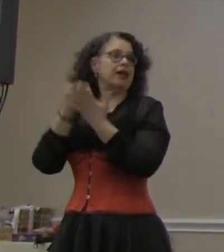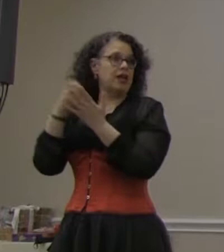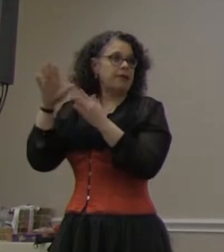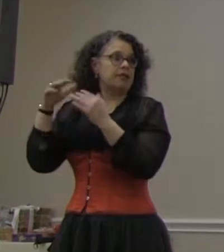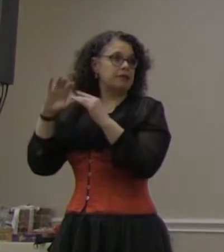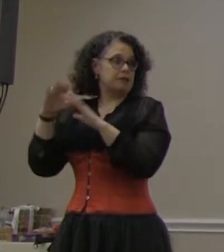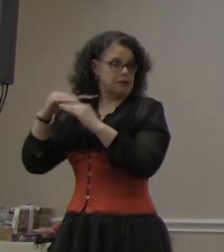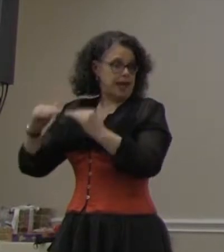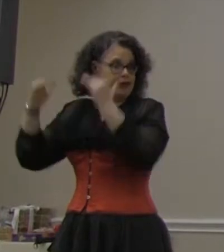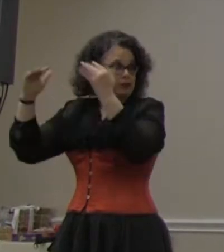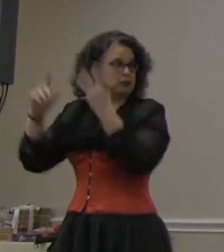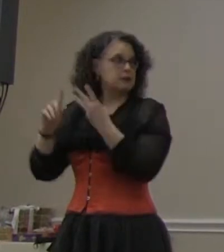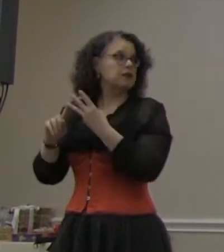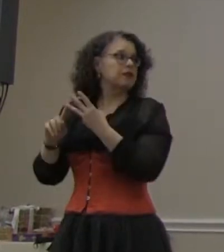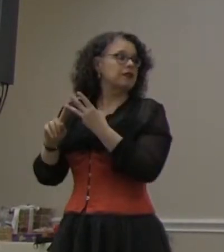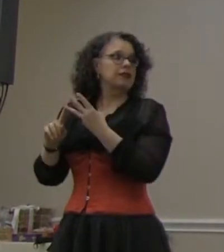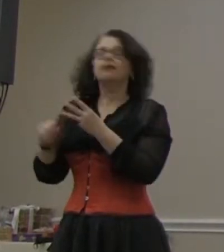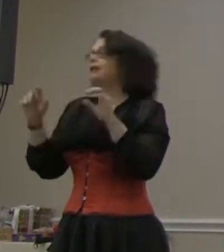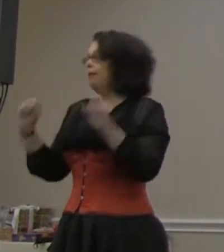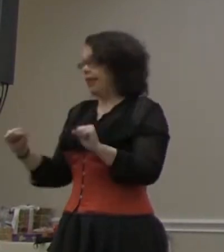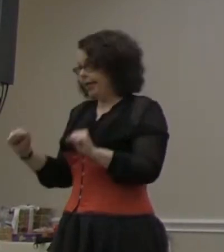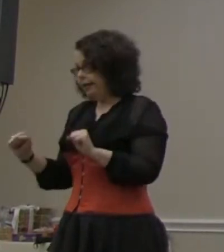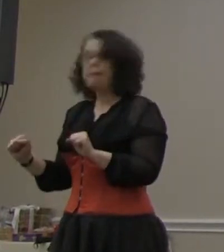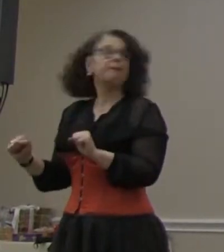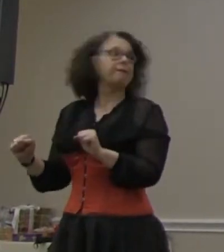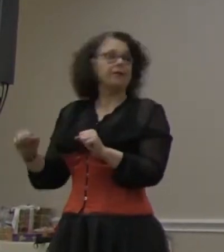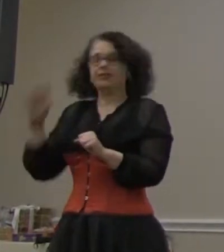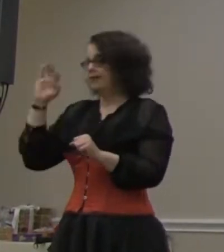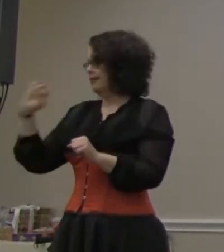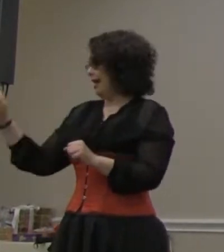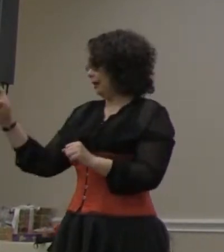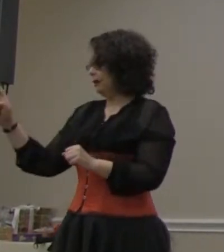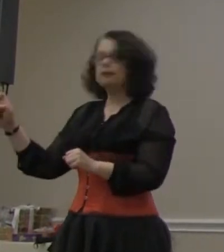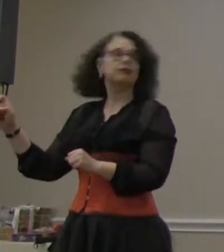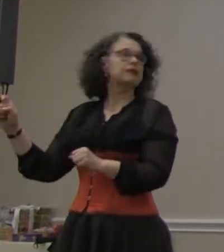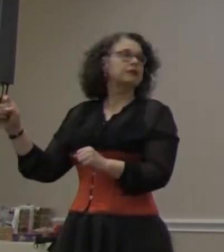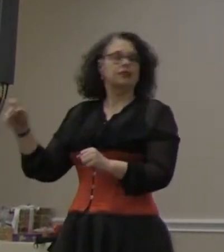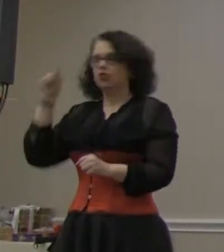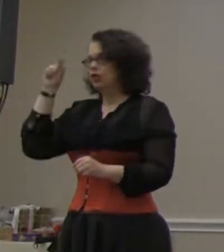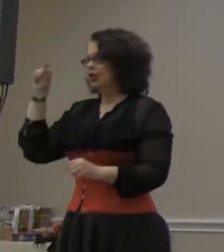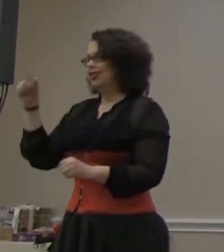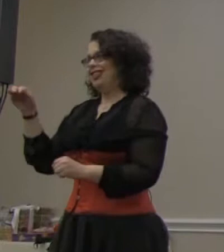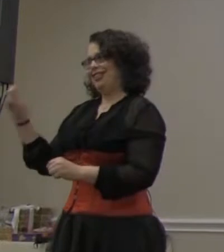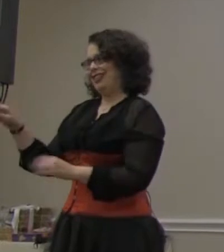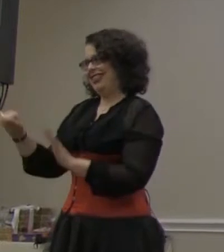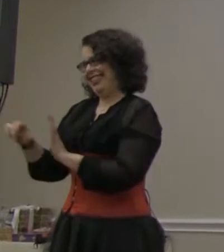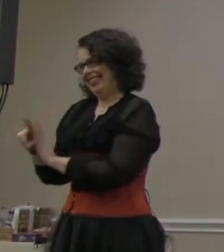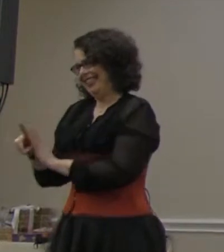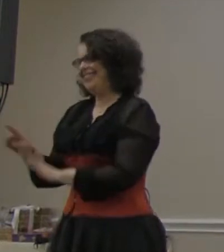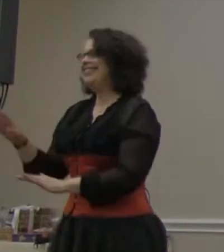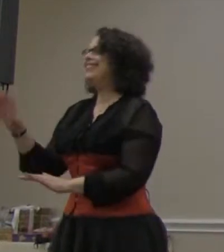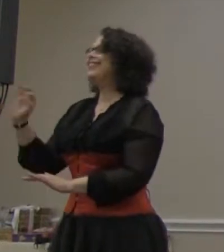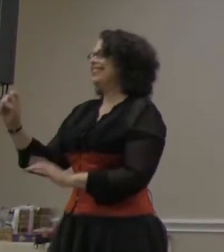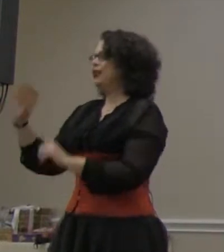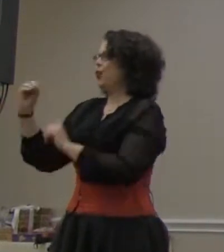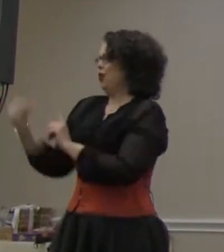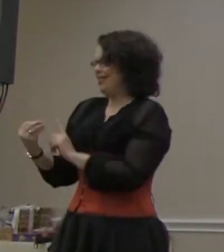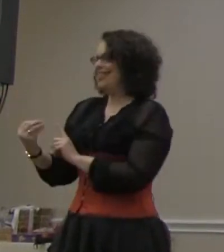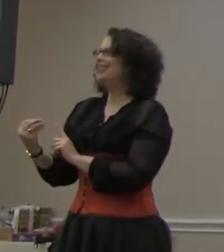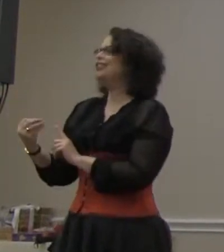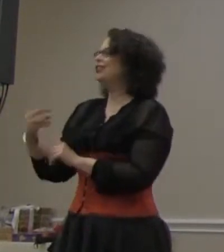race, economic status, ability, sex, gender identity, sexual